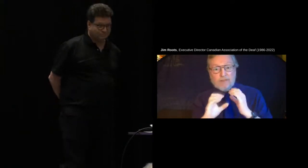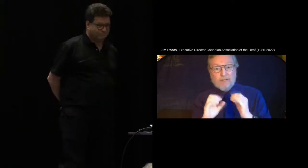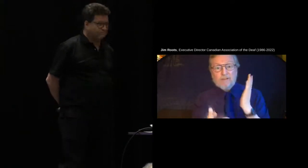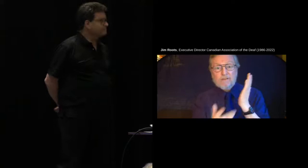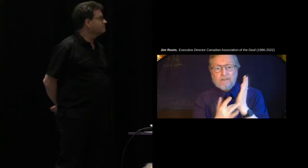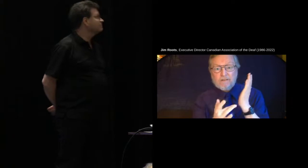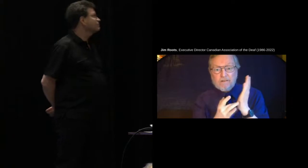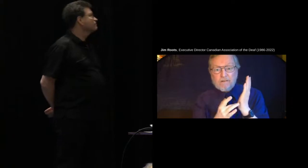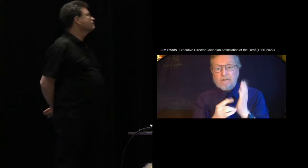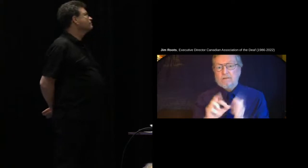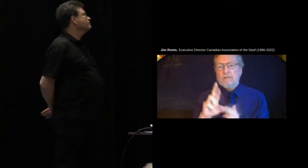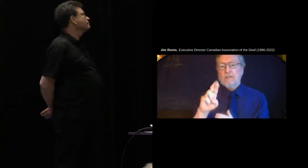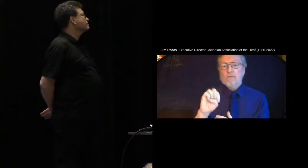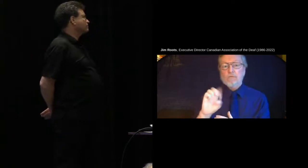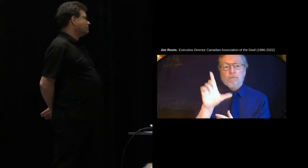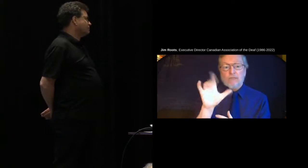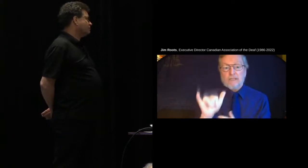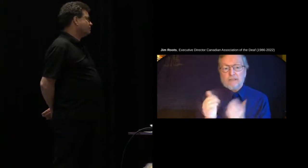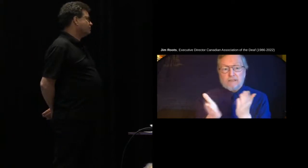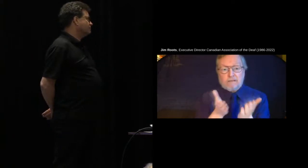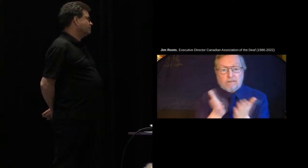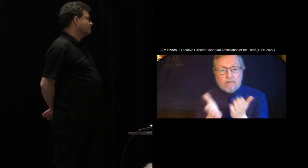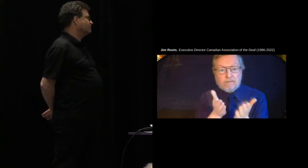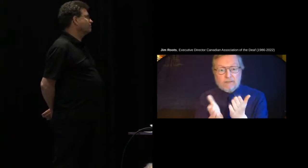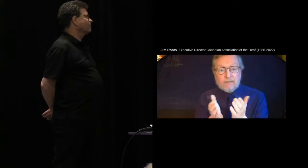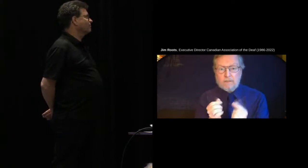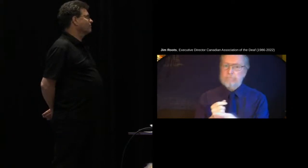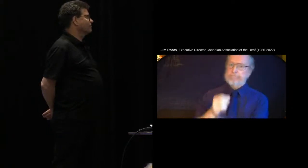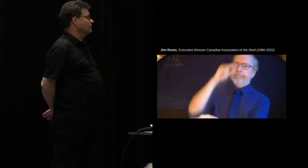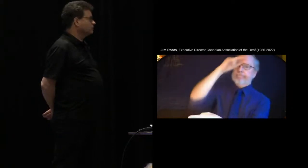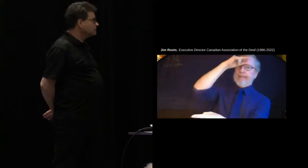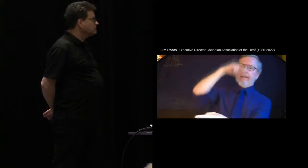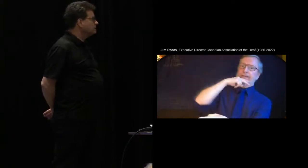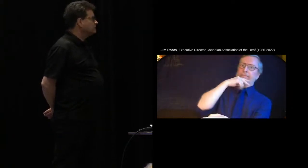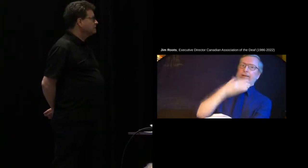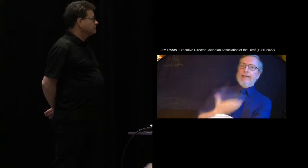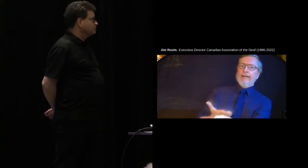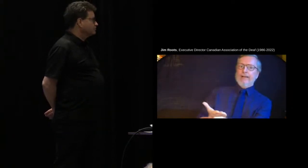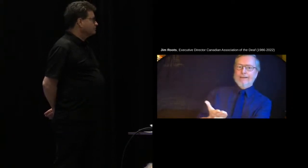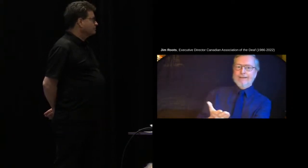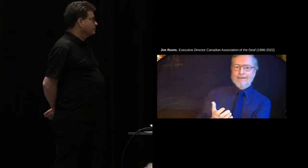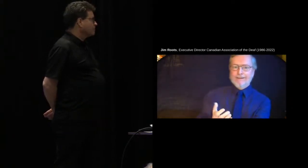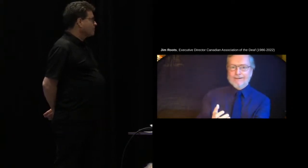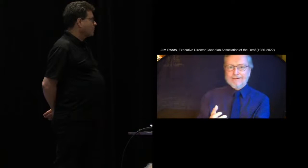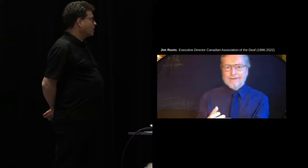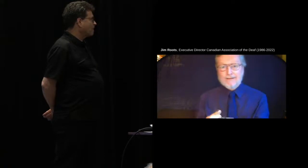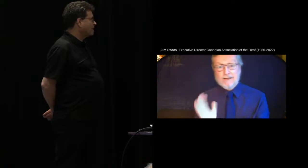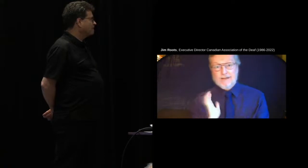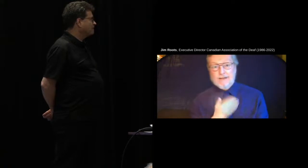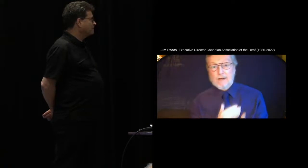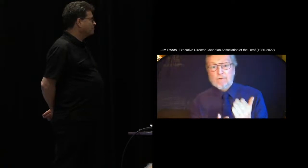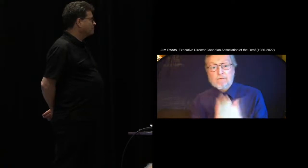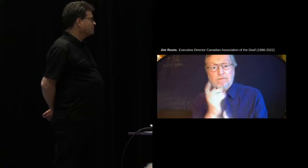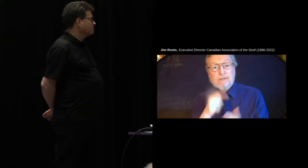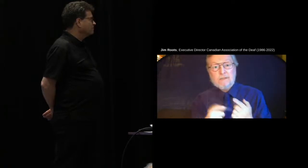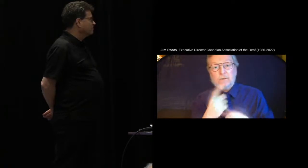Access to communication technology like relay services, Henry again to thank.